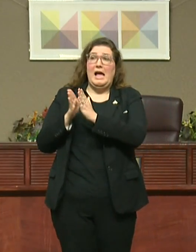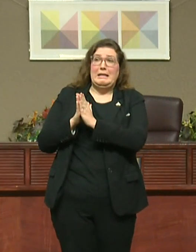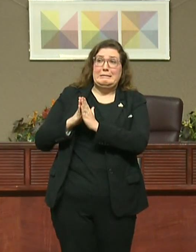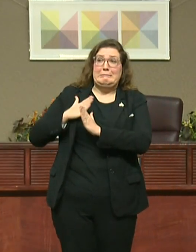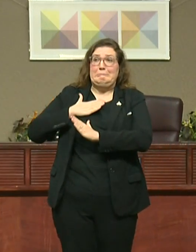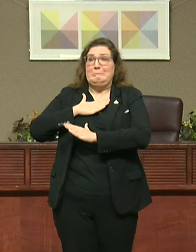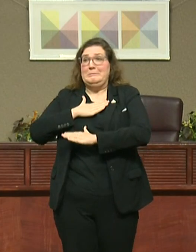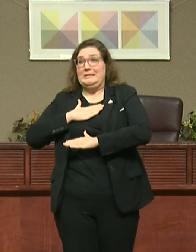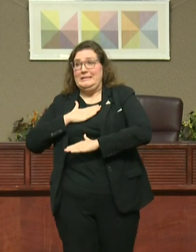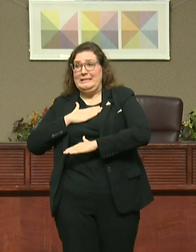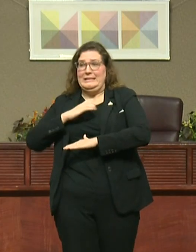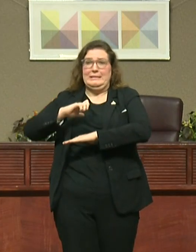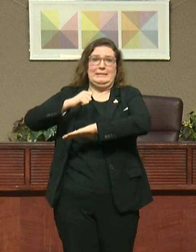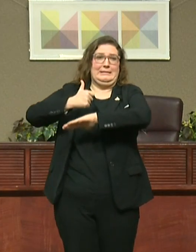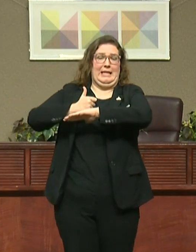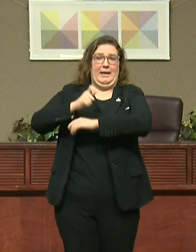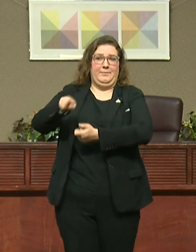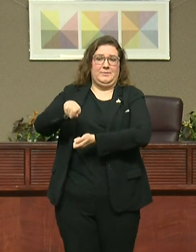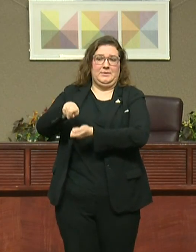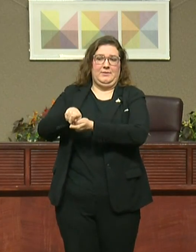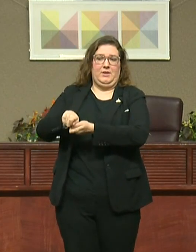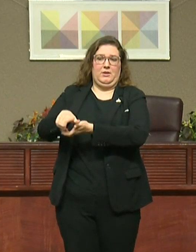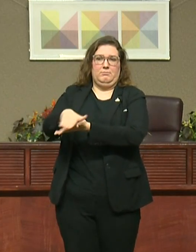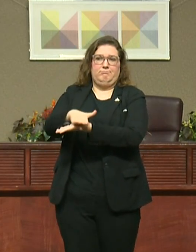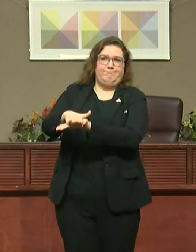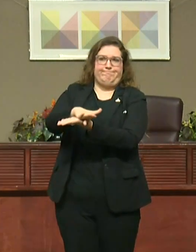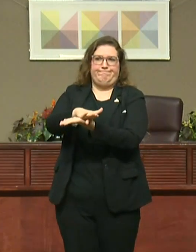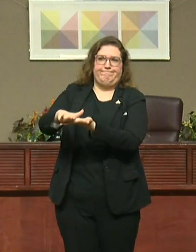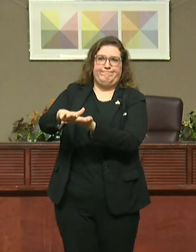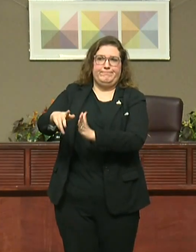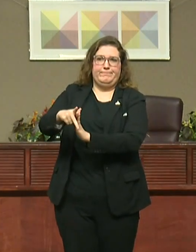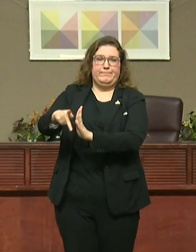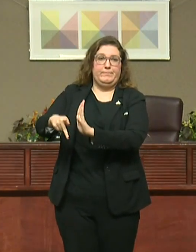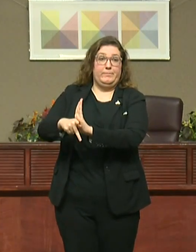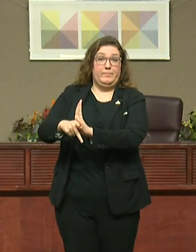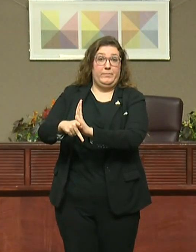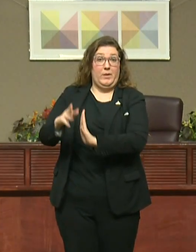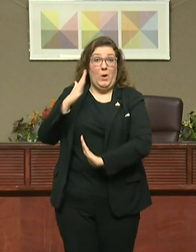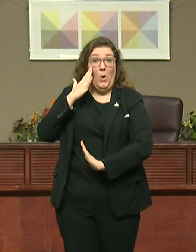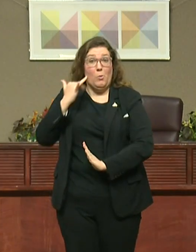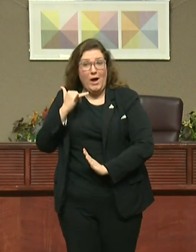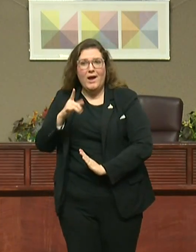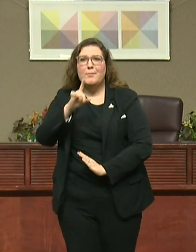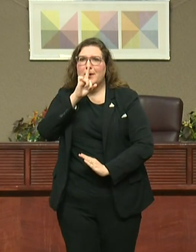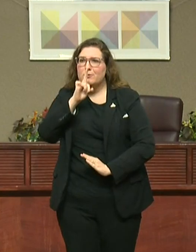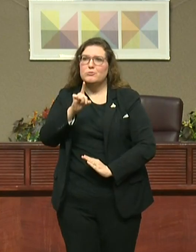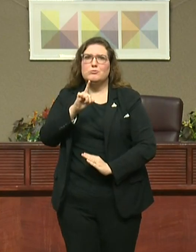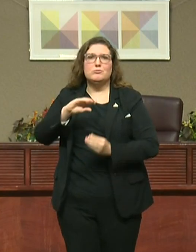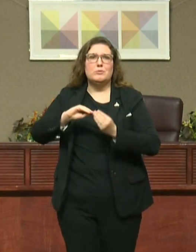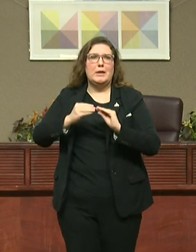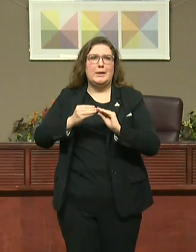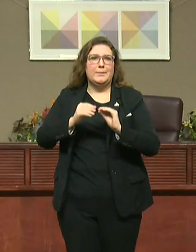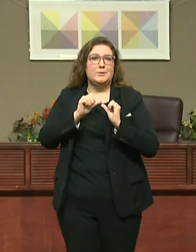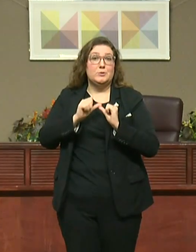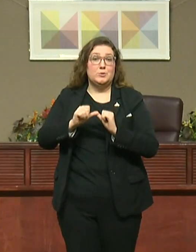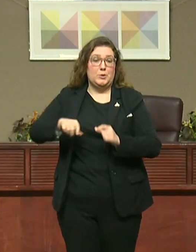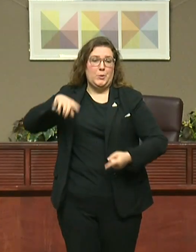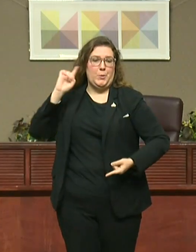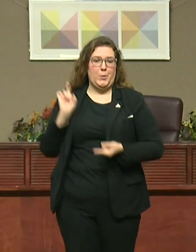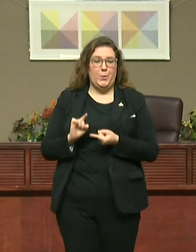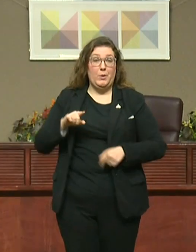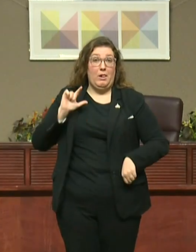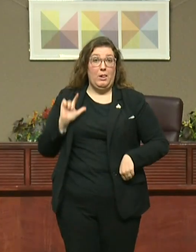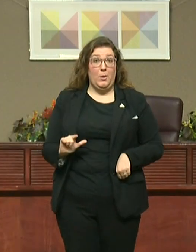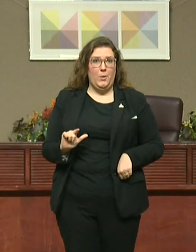implement certain sanitation protocols is to keep these numbers. Now, what Dr. Pino